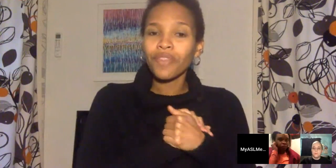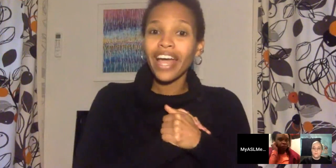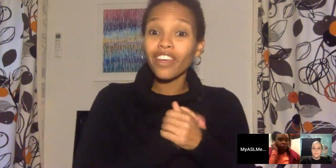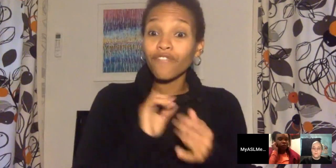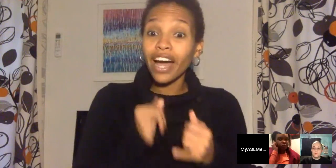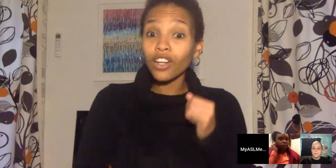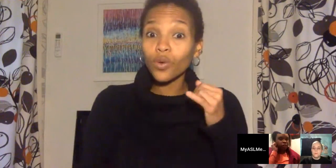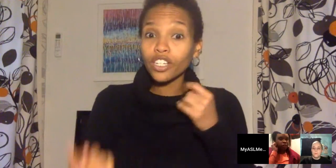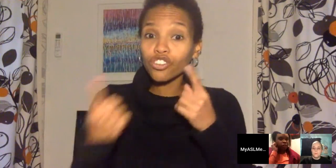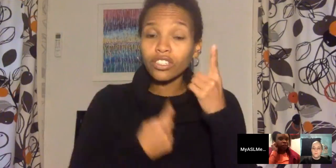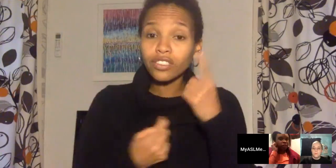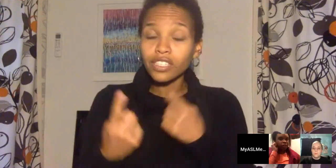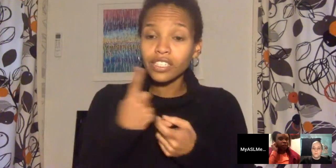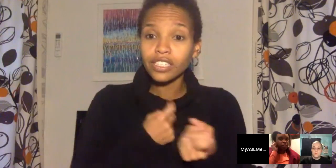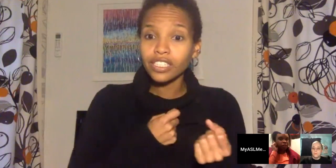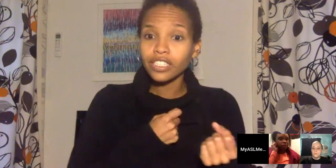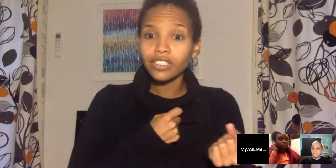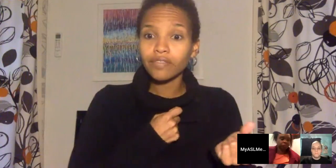Any final questions?